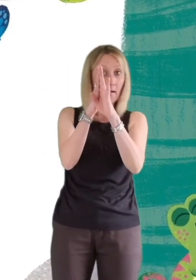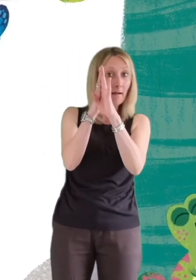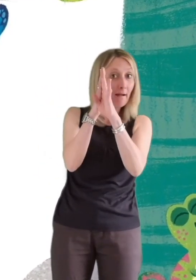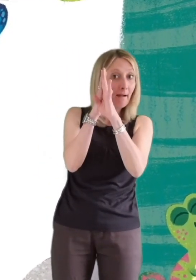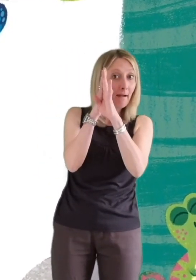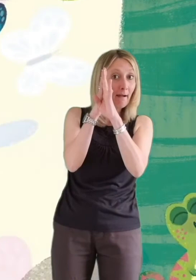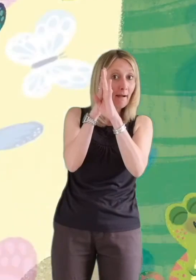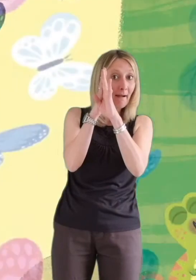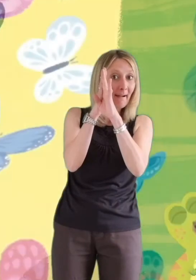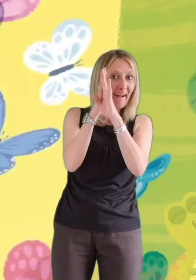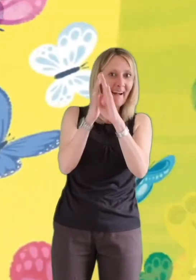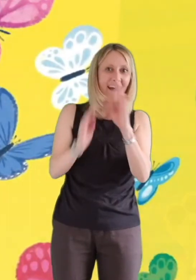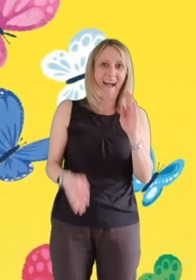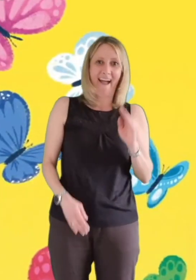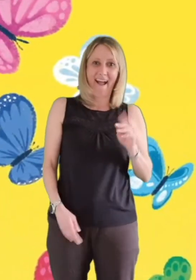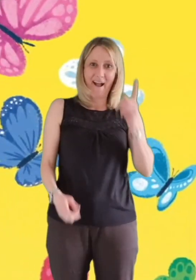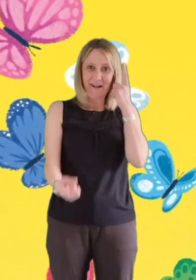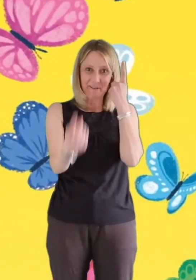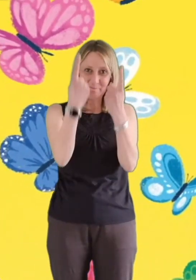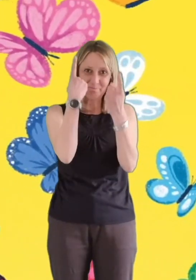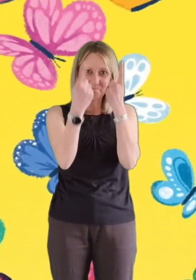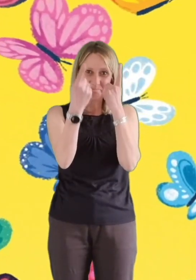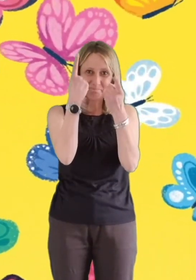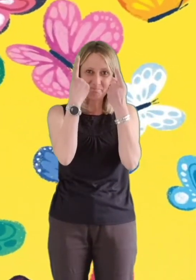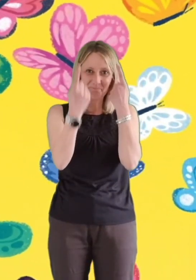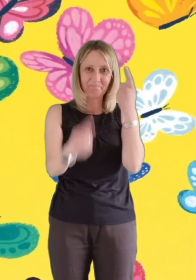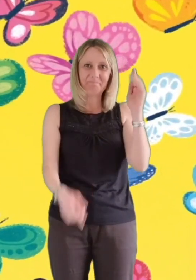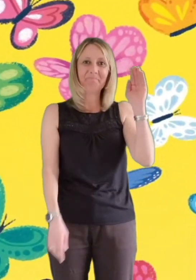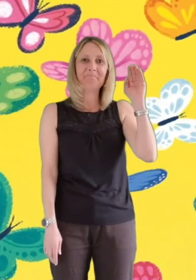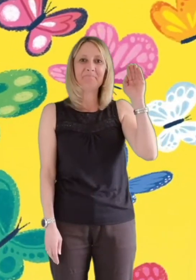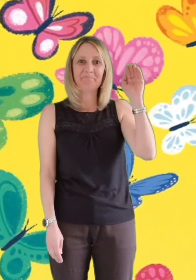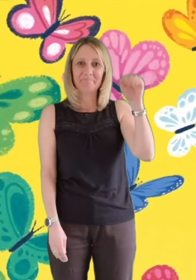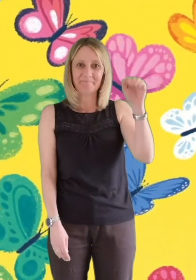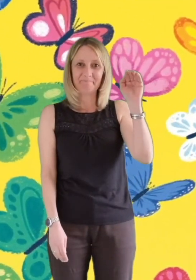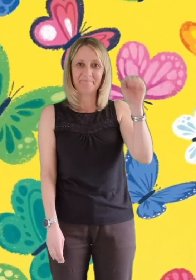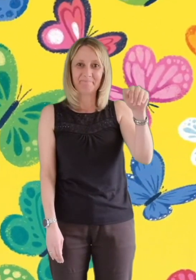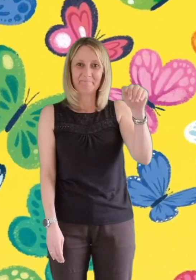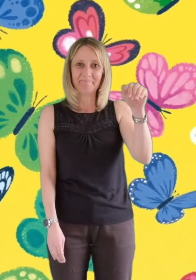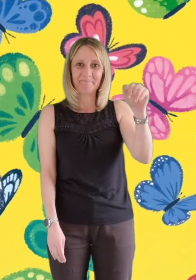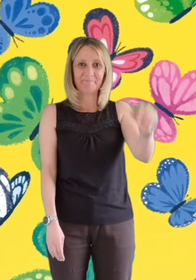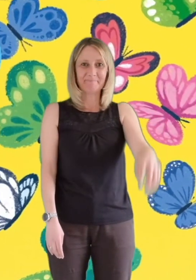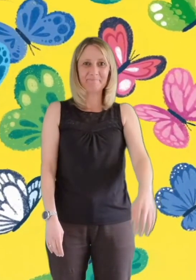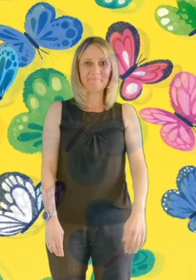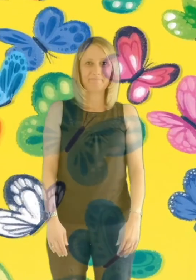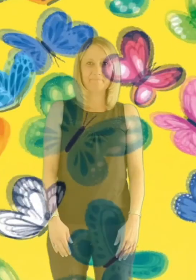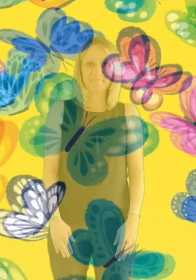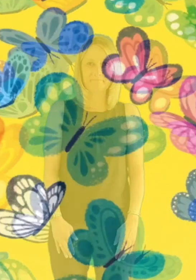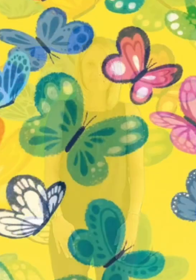the only butterflies will be the ones outside.